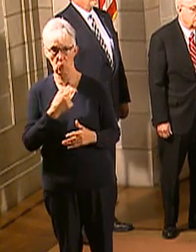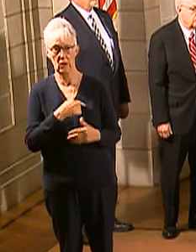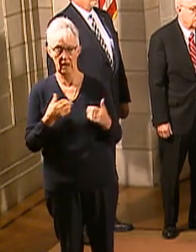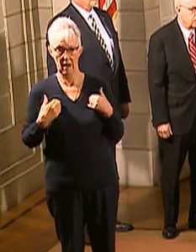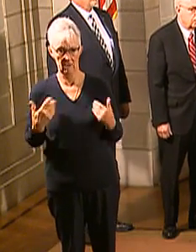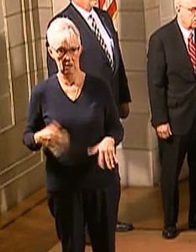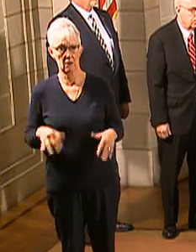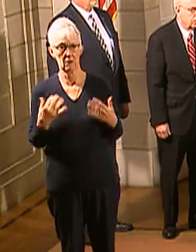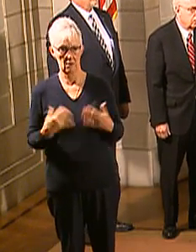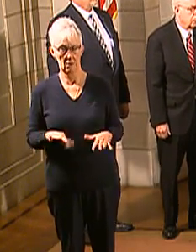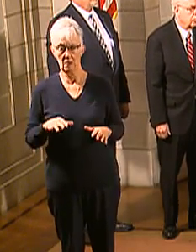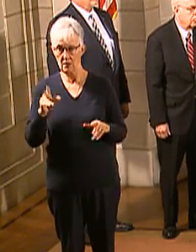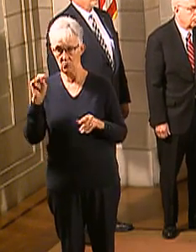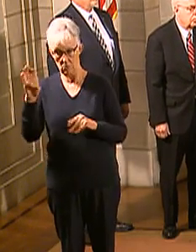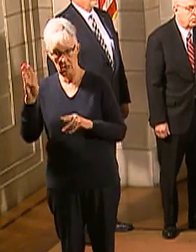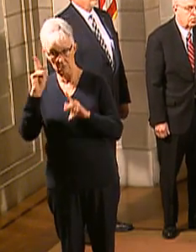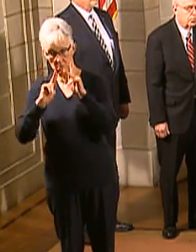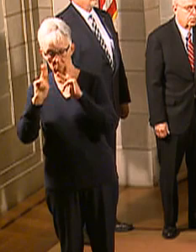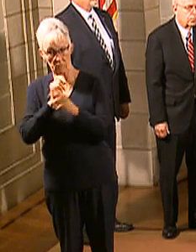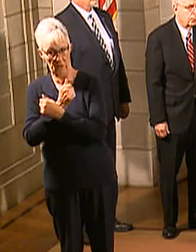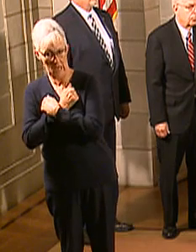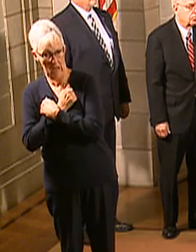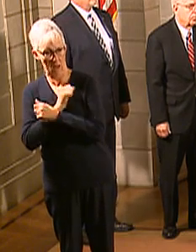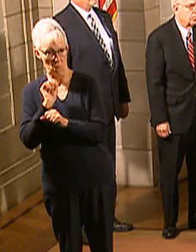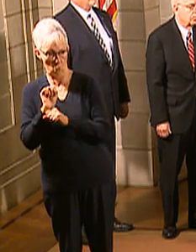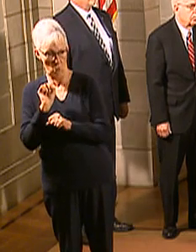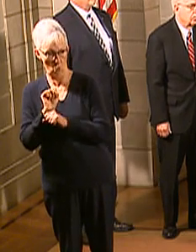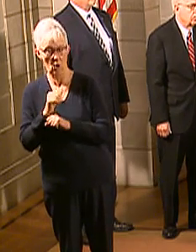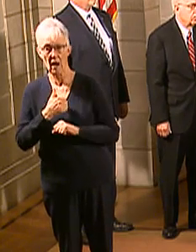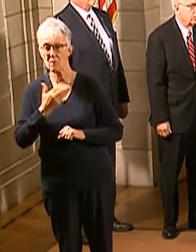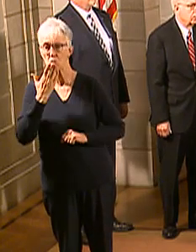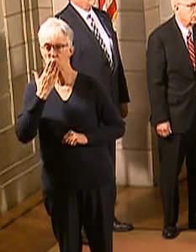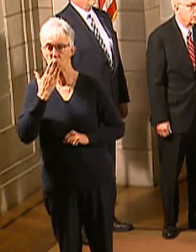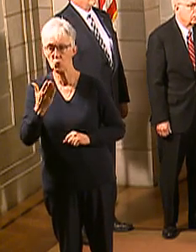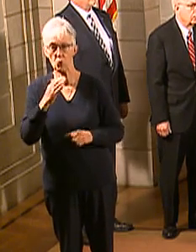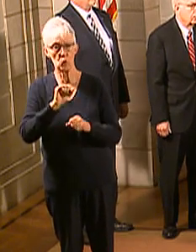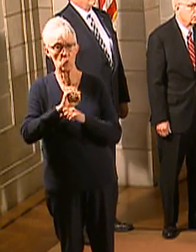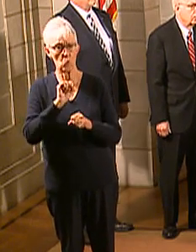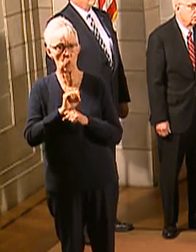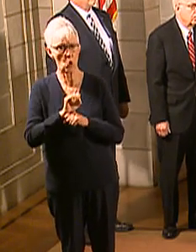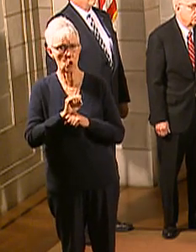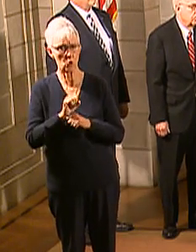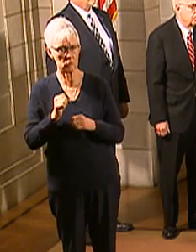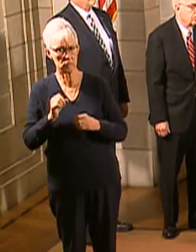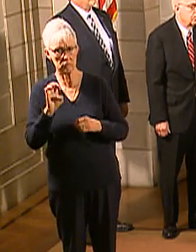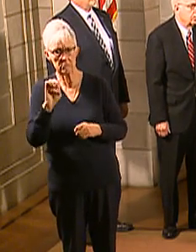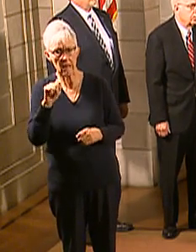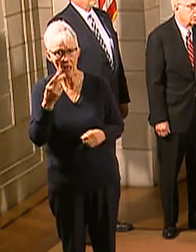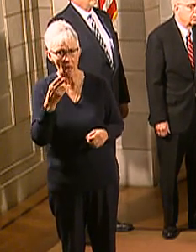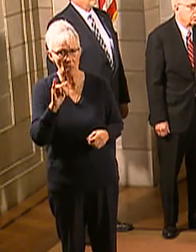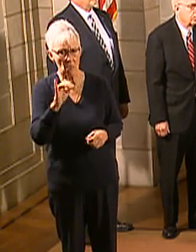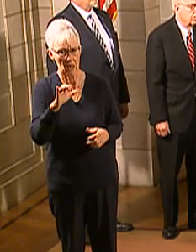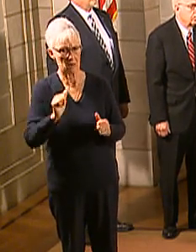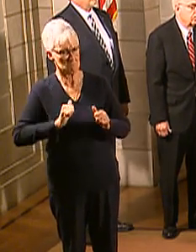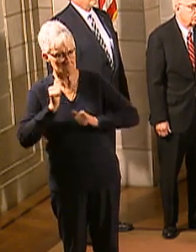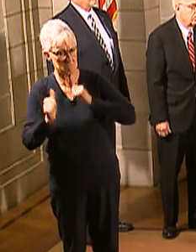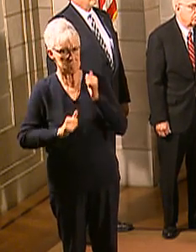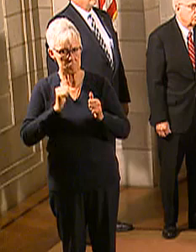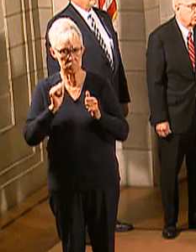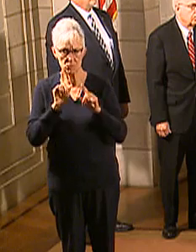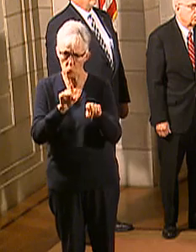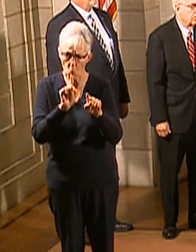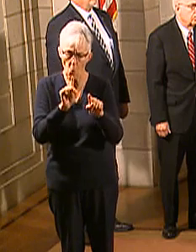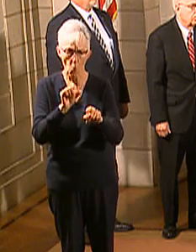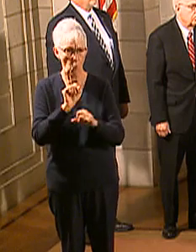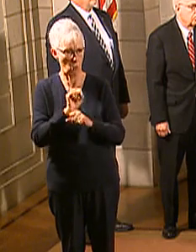we know Nebraskans love to work. Nebraskans have a great work ethic. They're well educated. So what we need to do is to continue to develop our talent